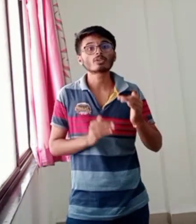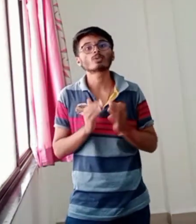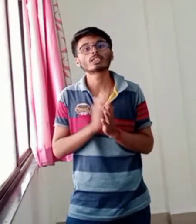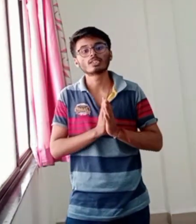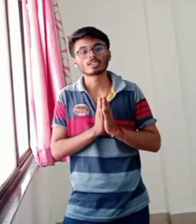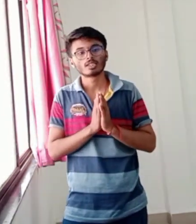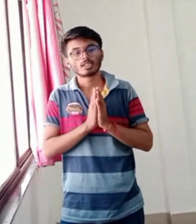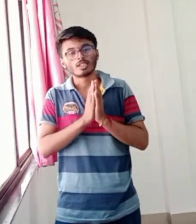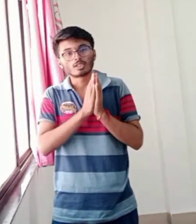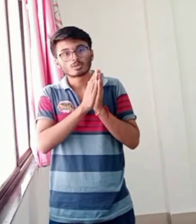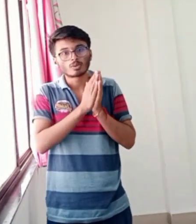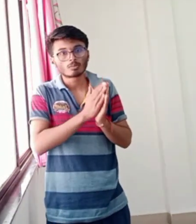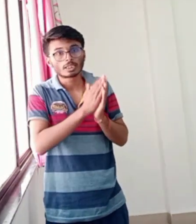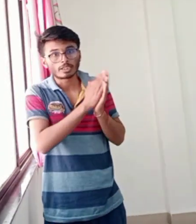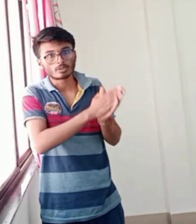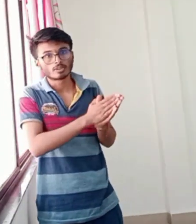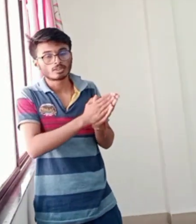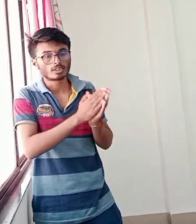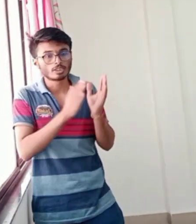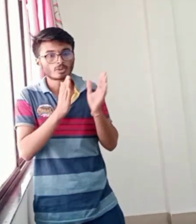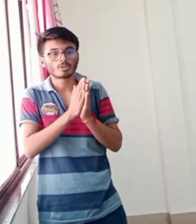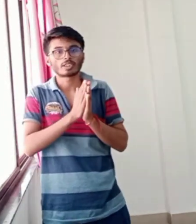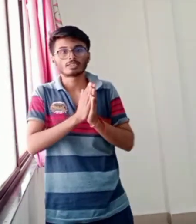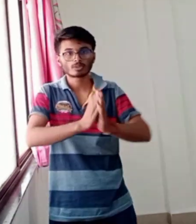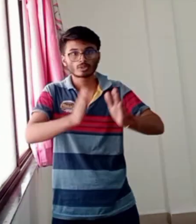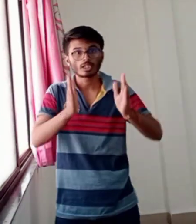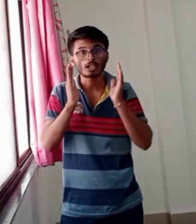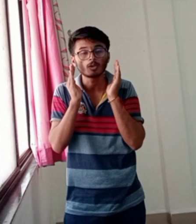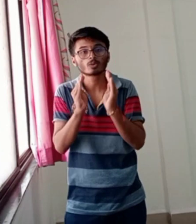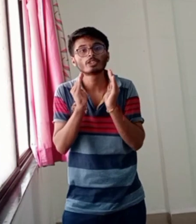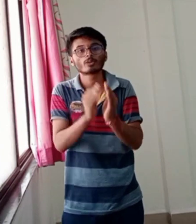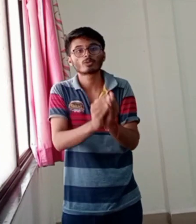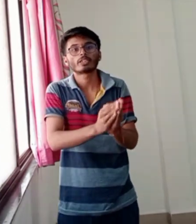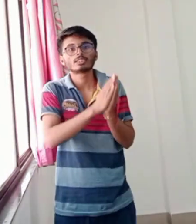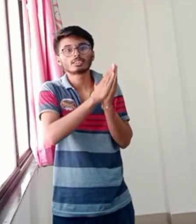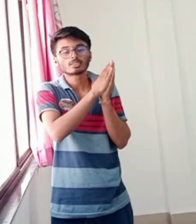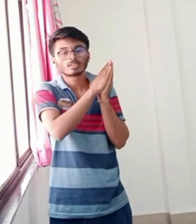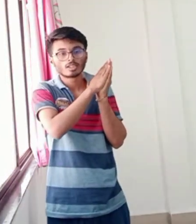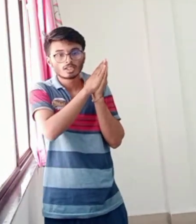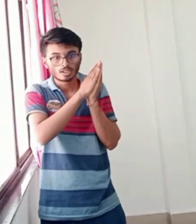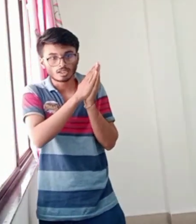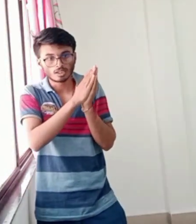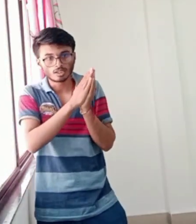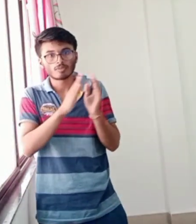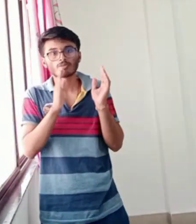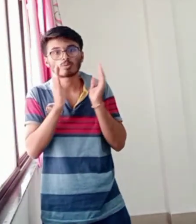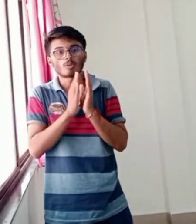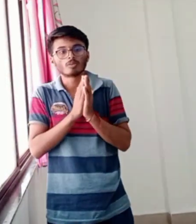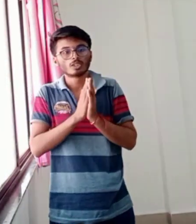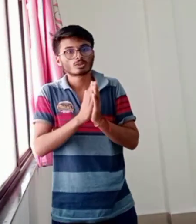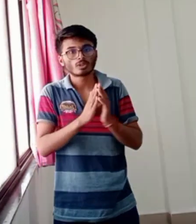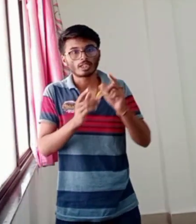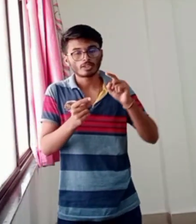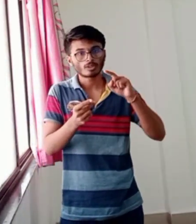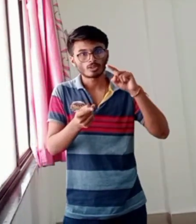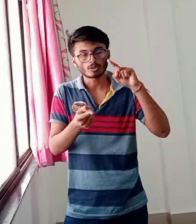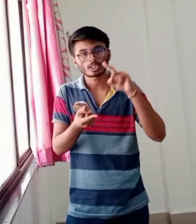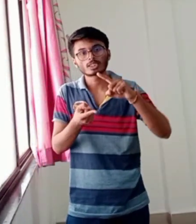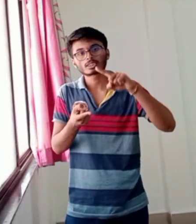together to form a nucleotide. So how the nucleotides is formed? So I have already discussed